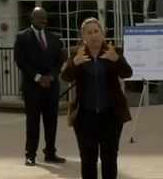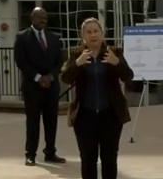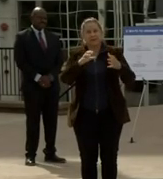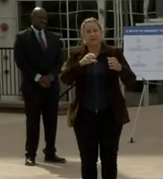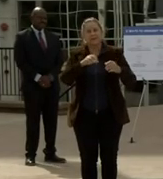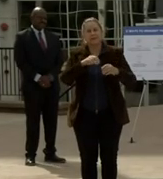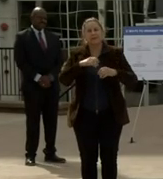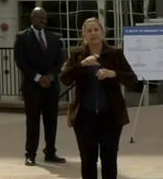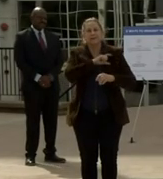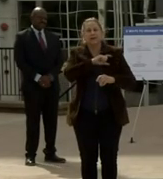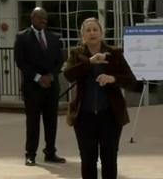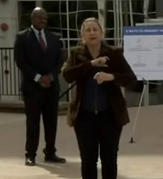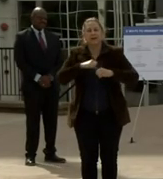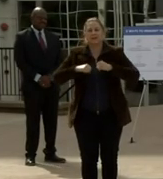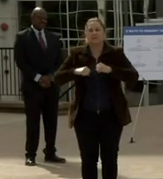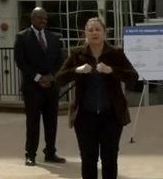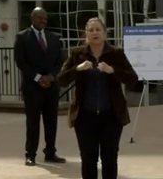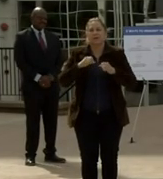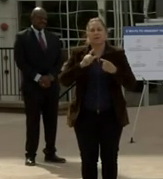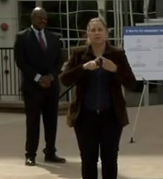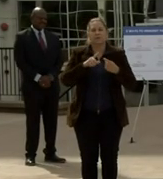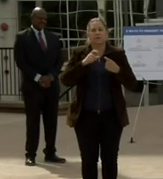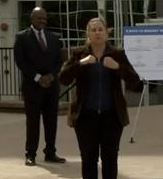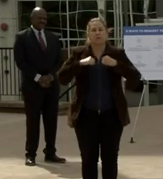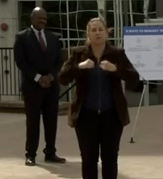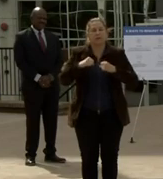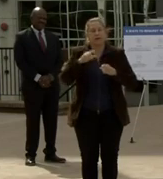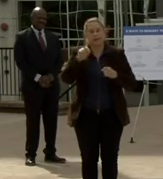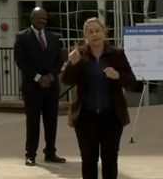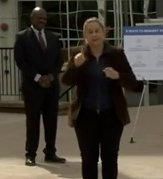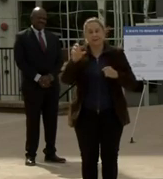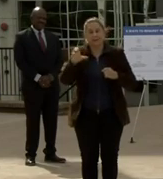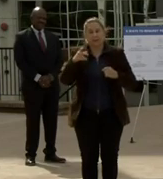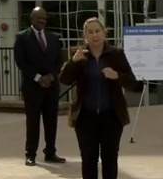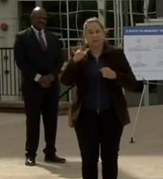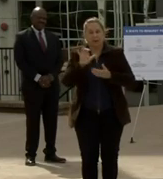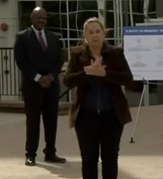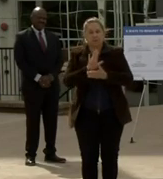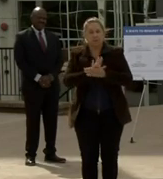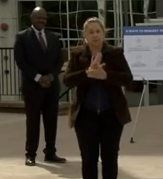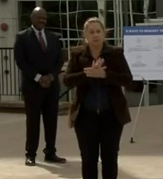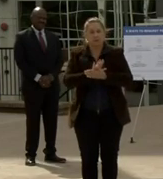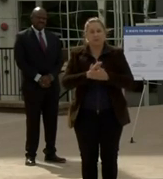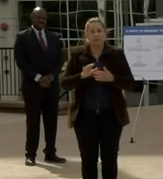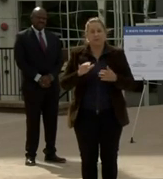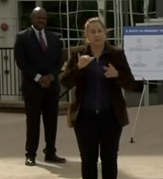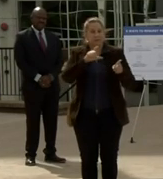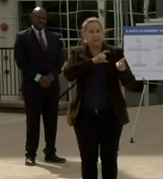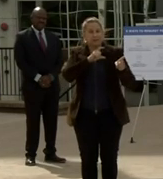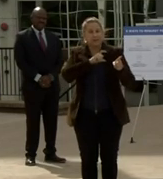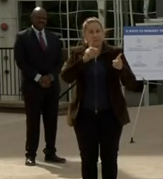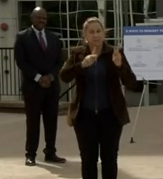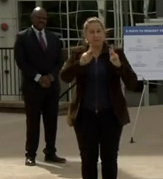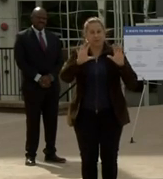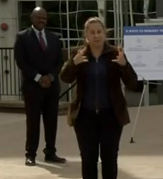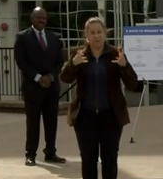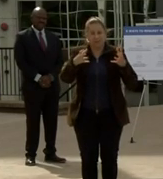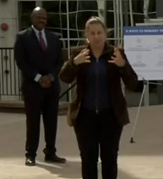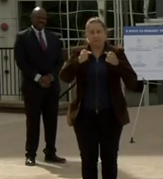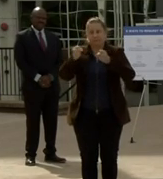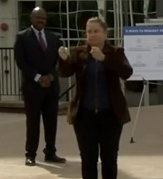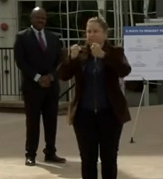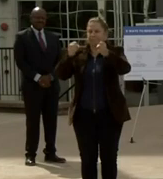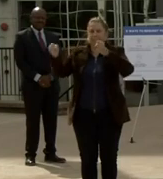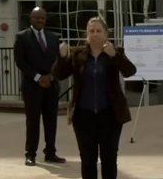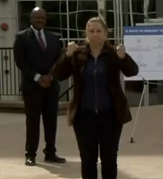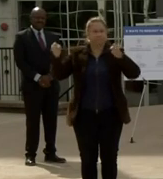public schools, and we are redeploying those resources and other school personnel